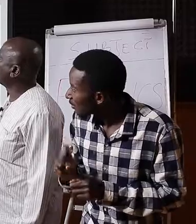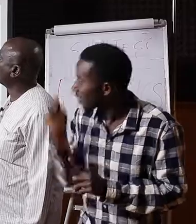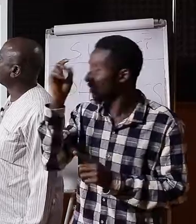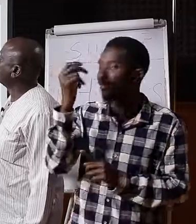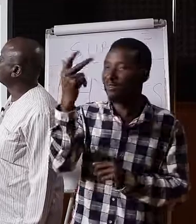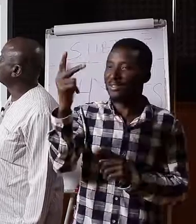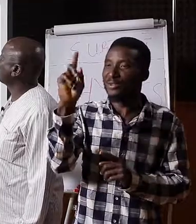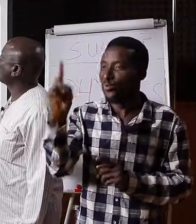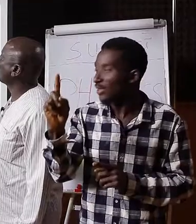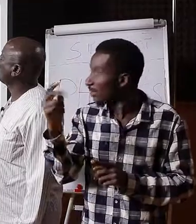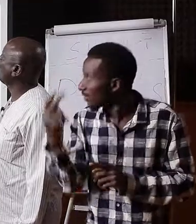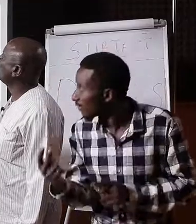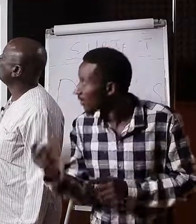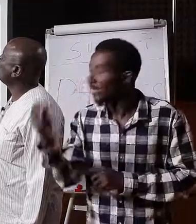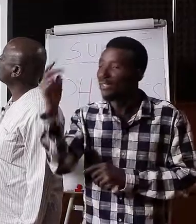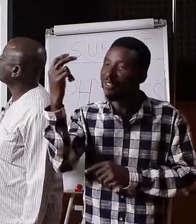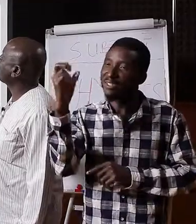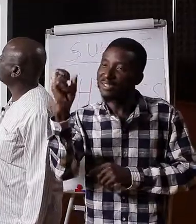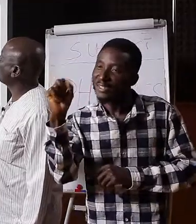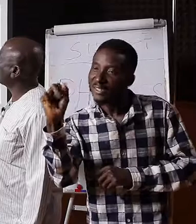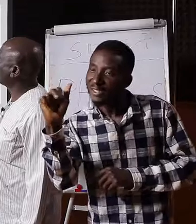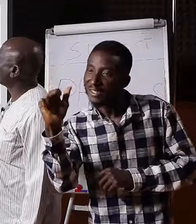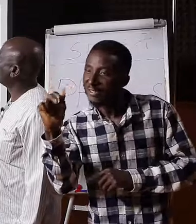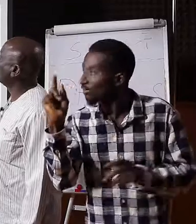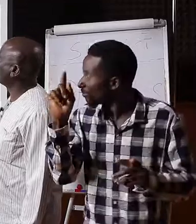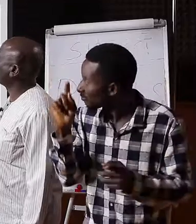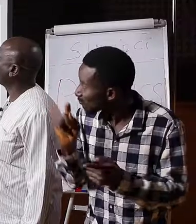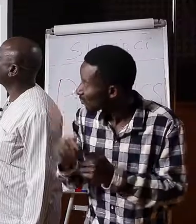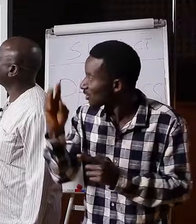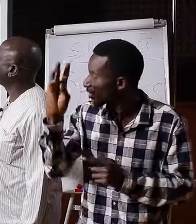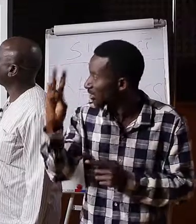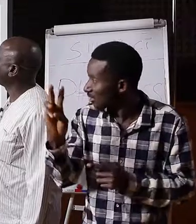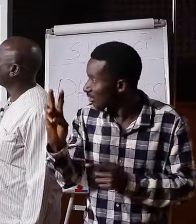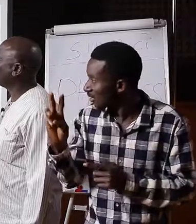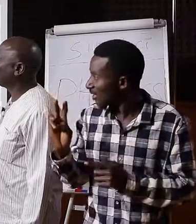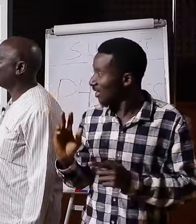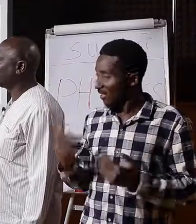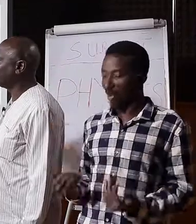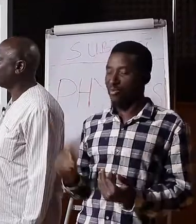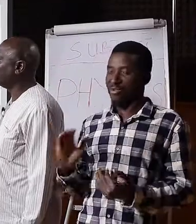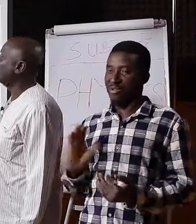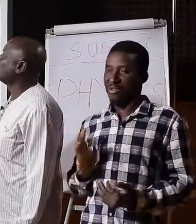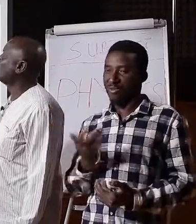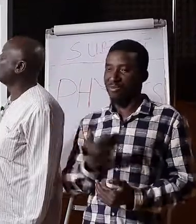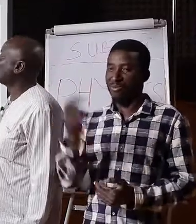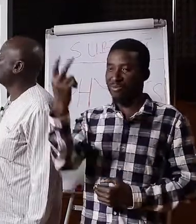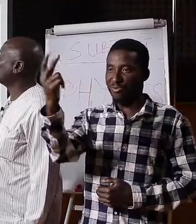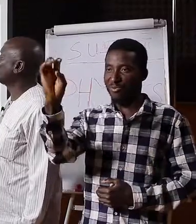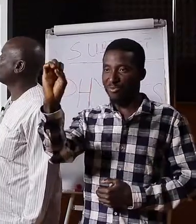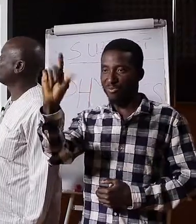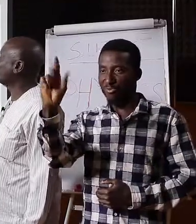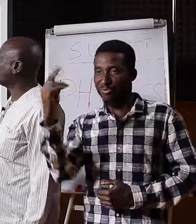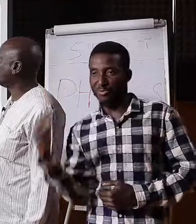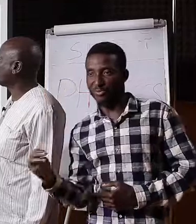Volume of mercury is equals to mass of mercury over density of mercury. So volume